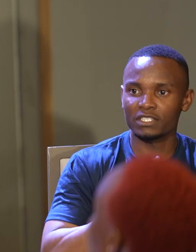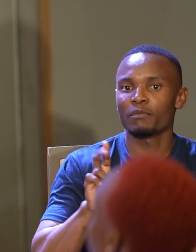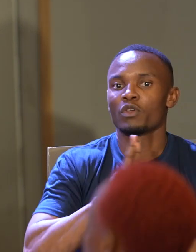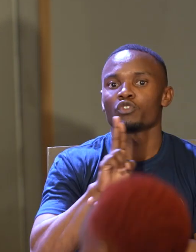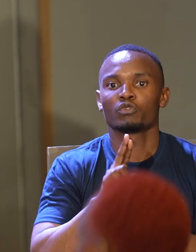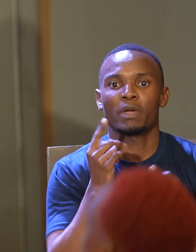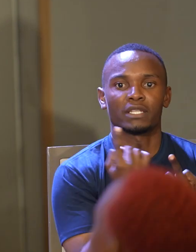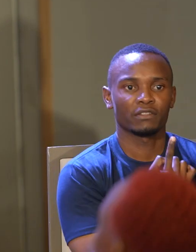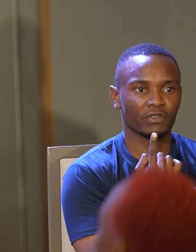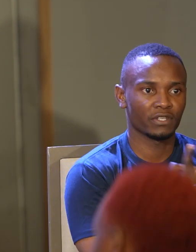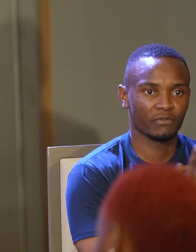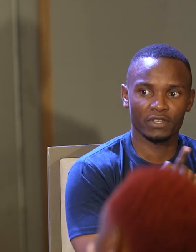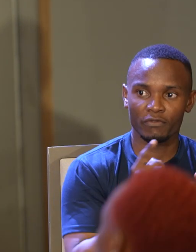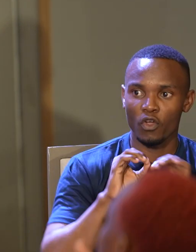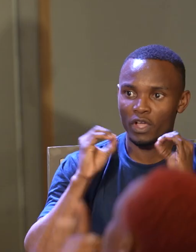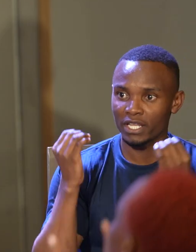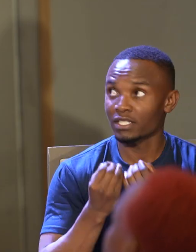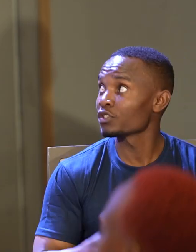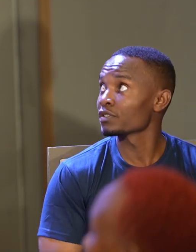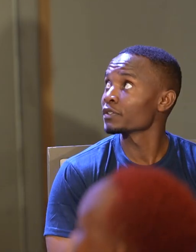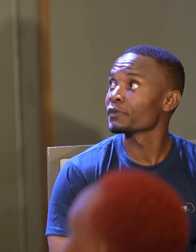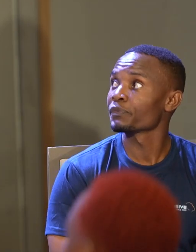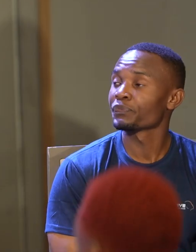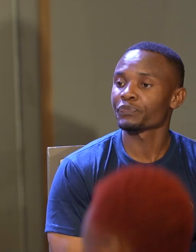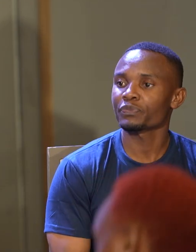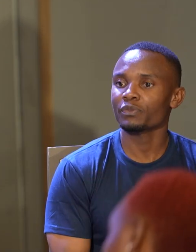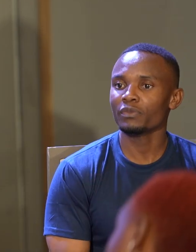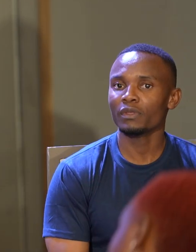the various entities. Now,